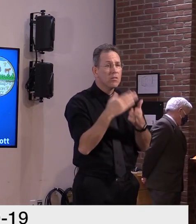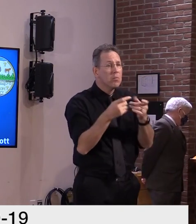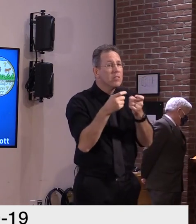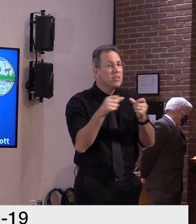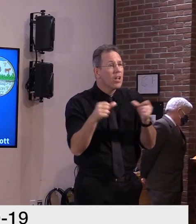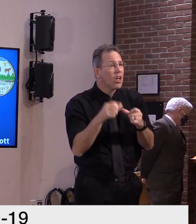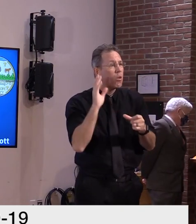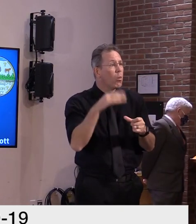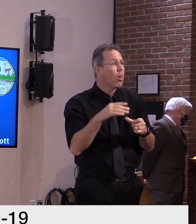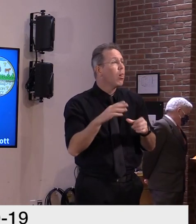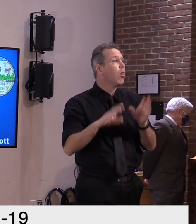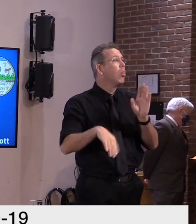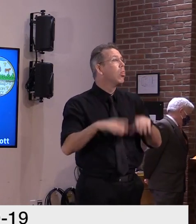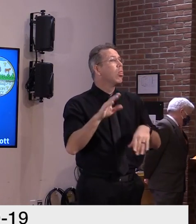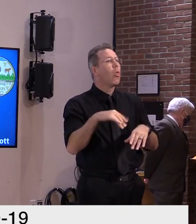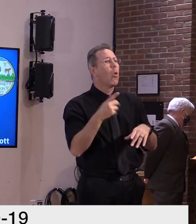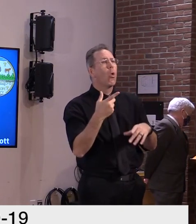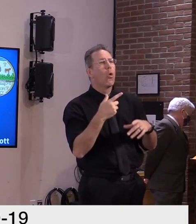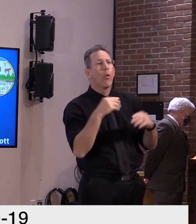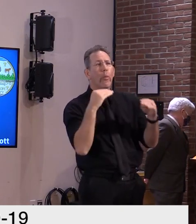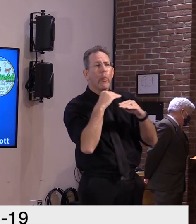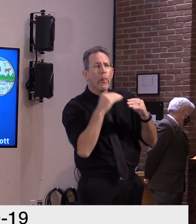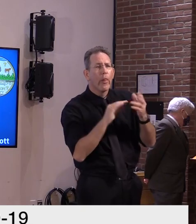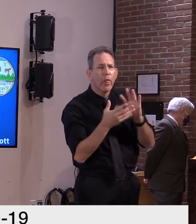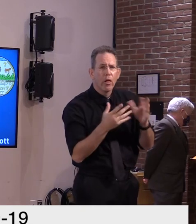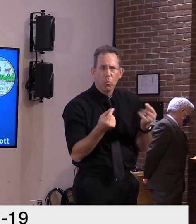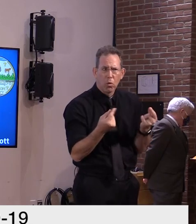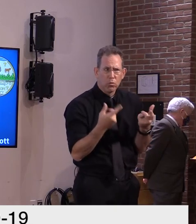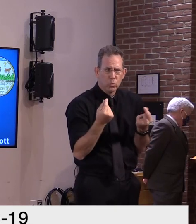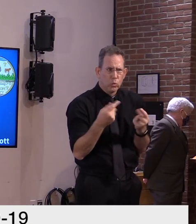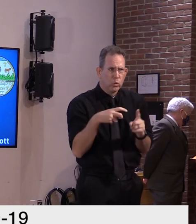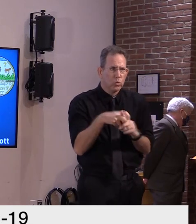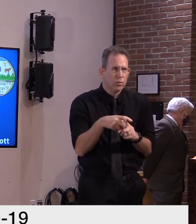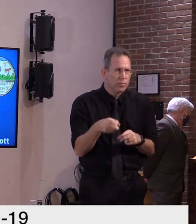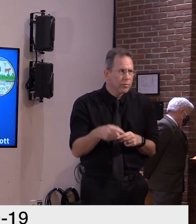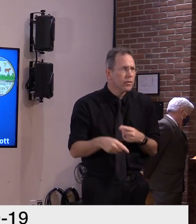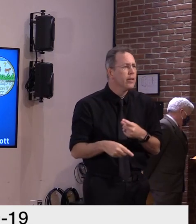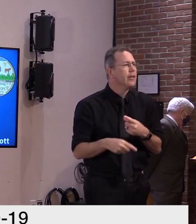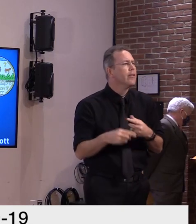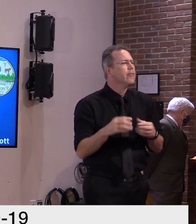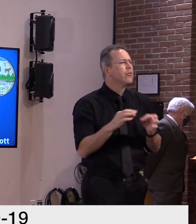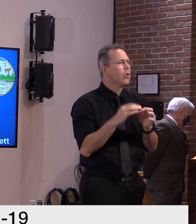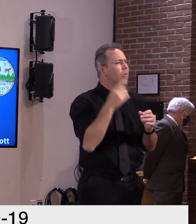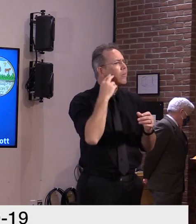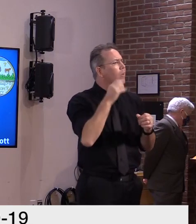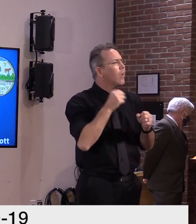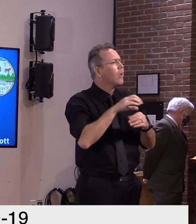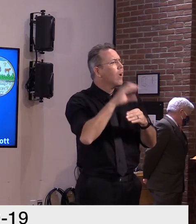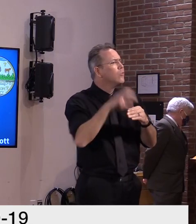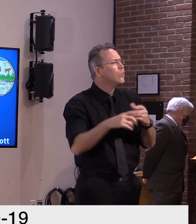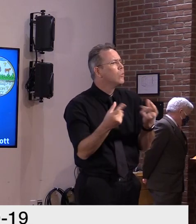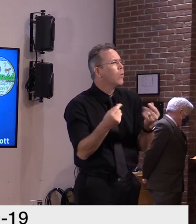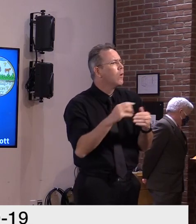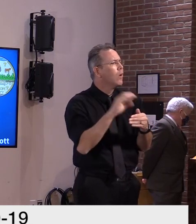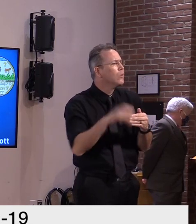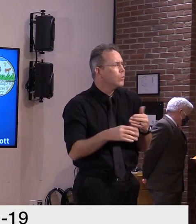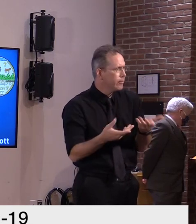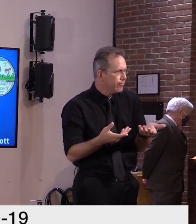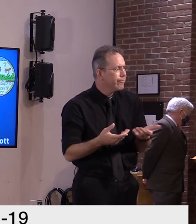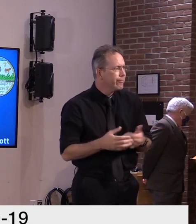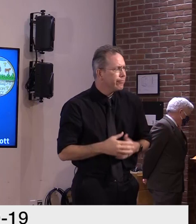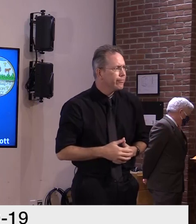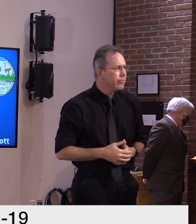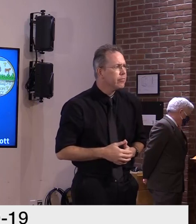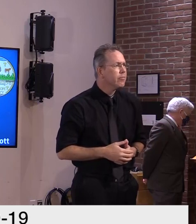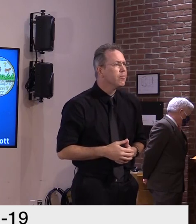also that there are ramifications for not doing that. The existing guidance specifically speaks to that, saying that your skiing and riding privileges could be